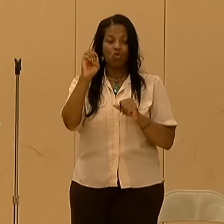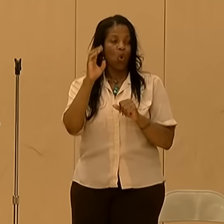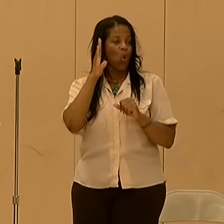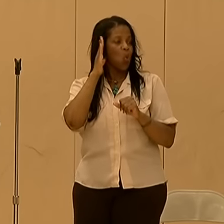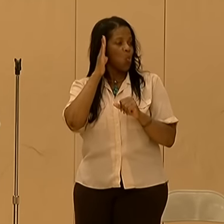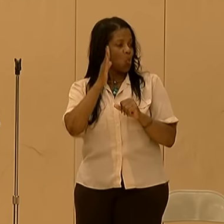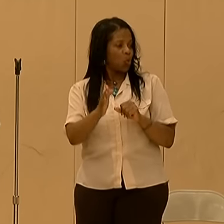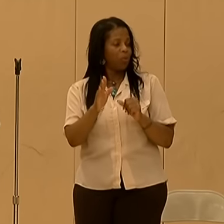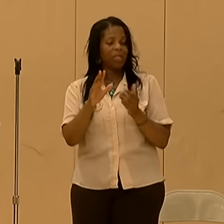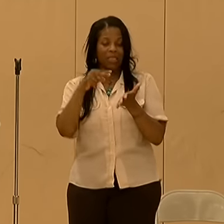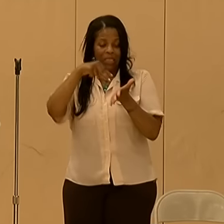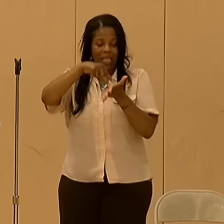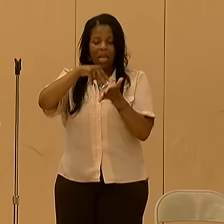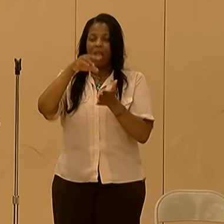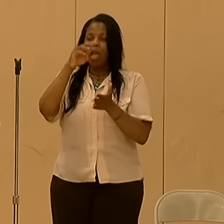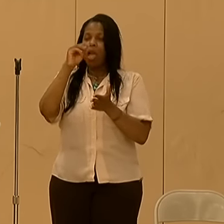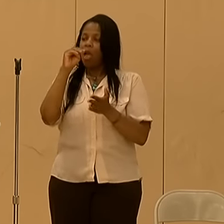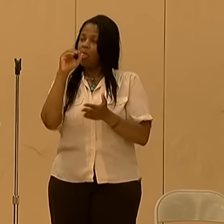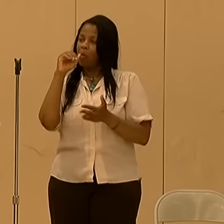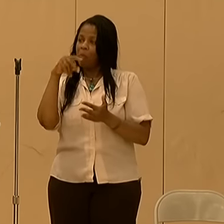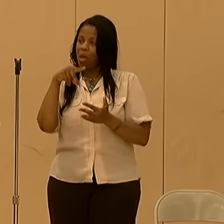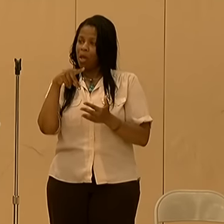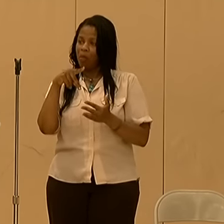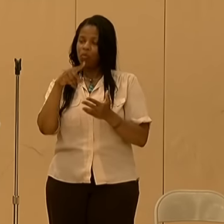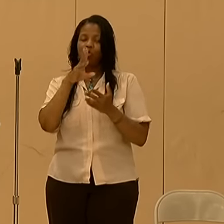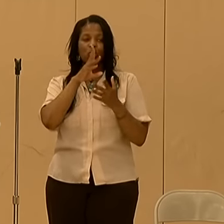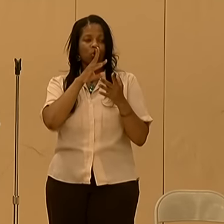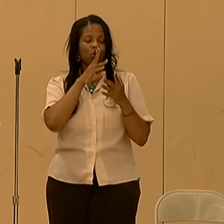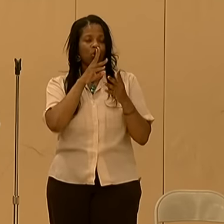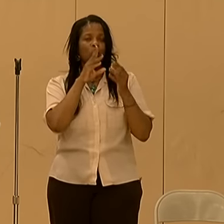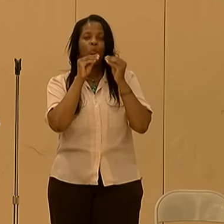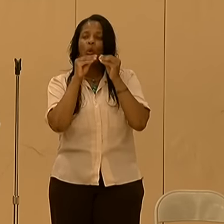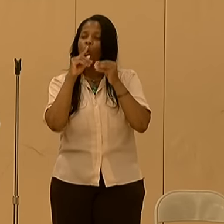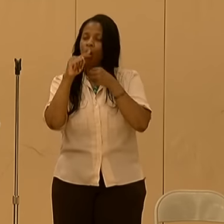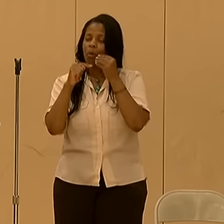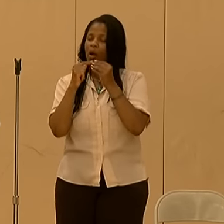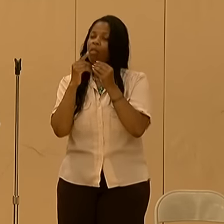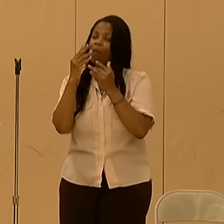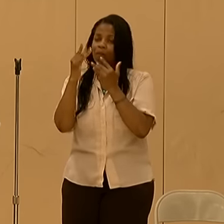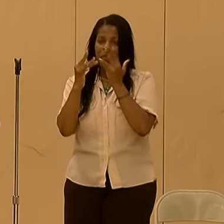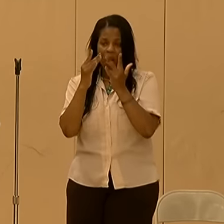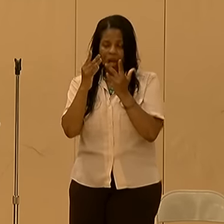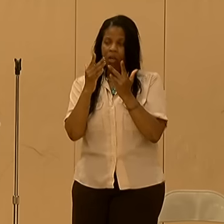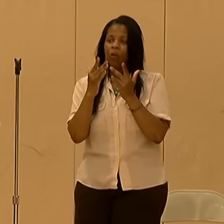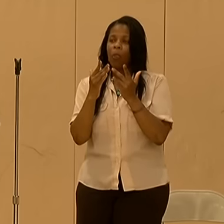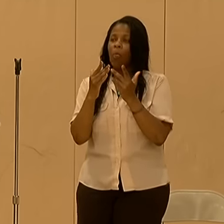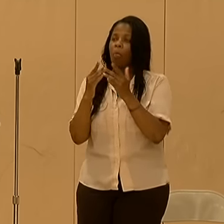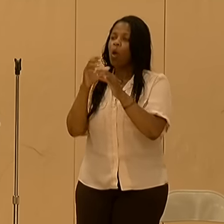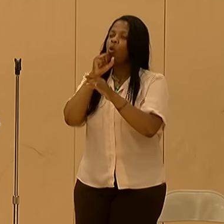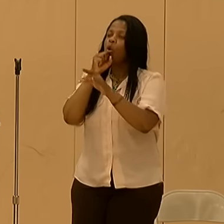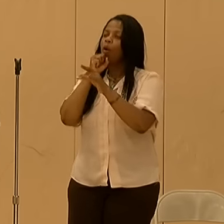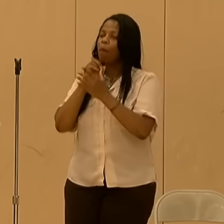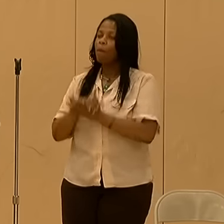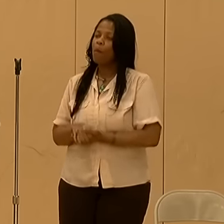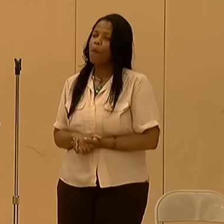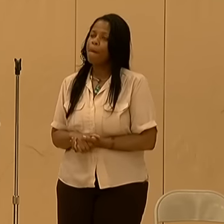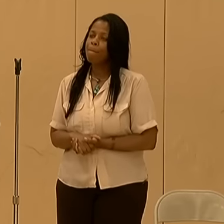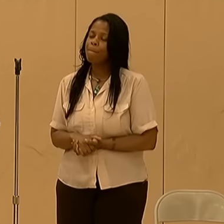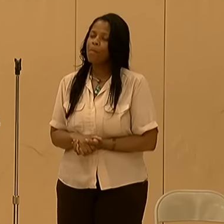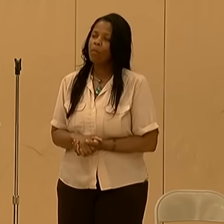more details regarding the fire status. So, any more, sure, please.